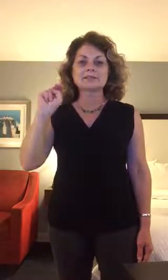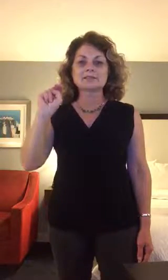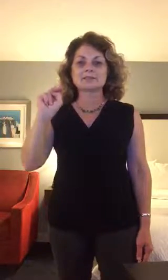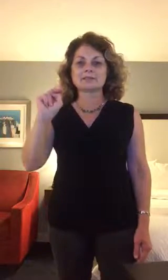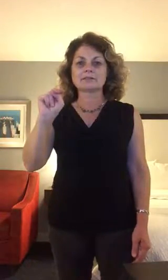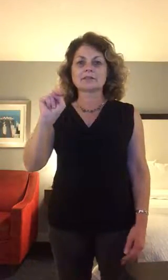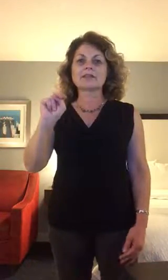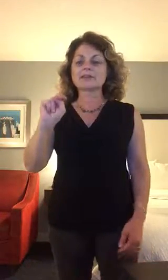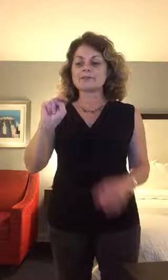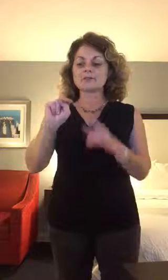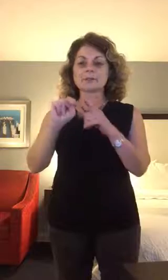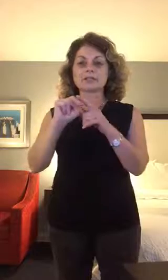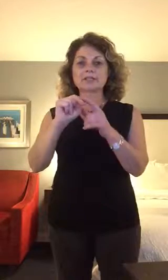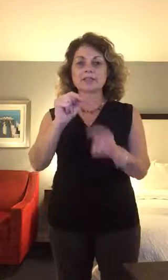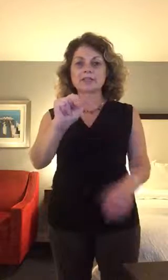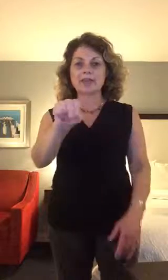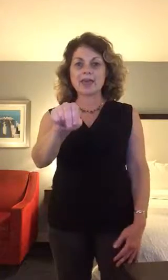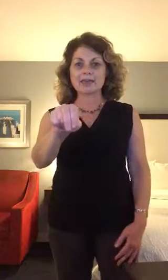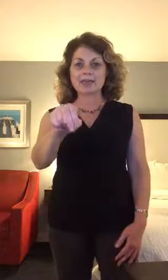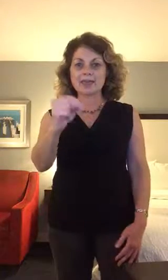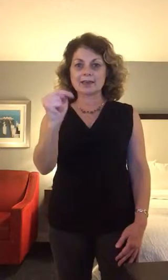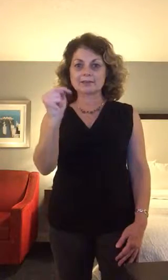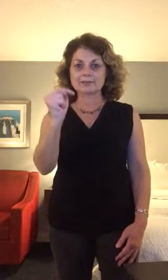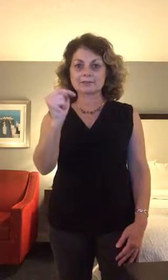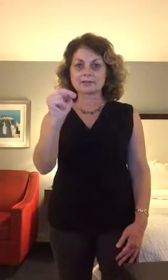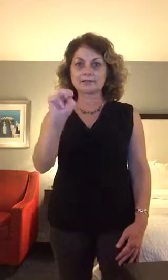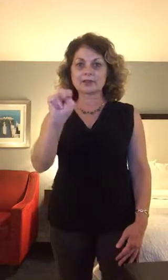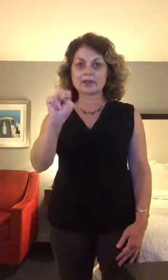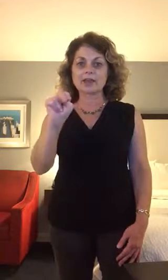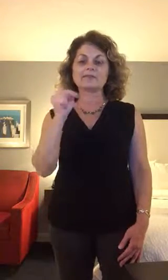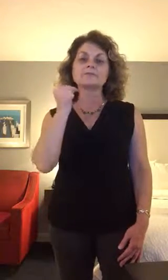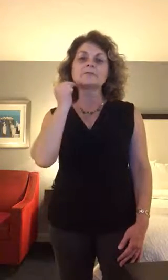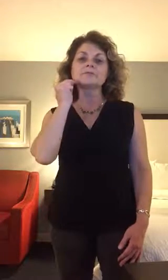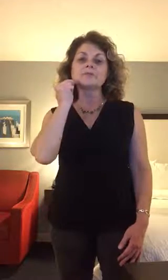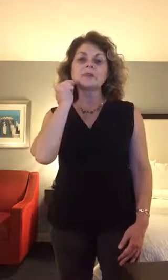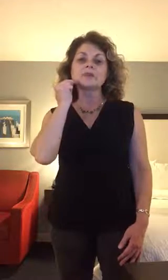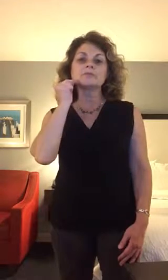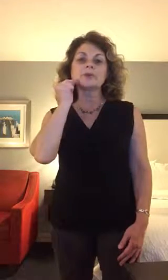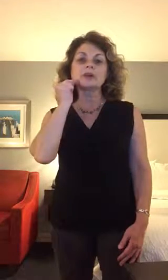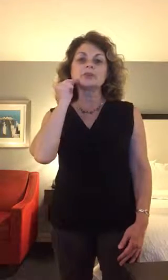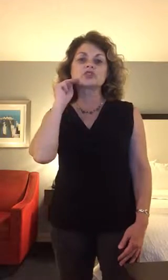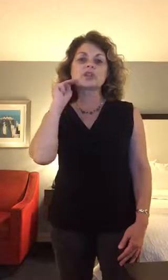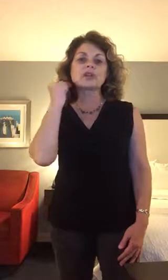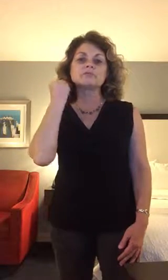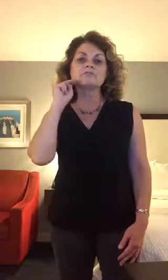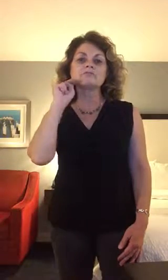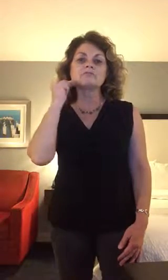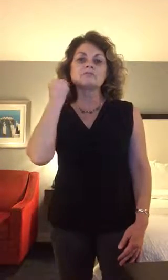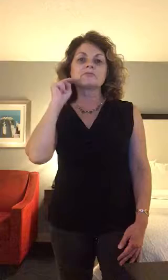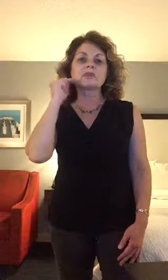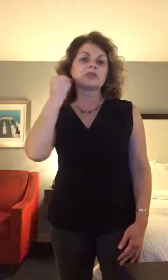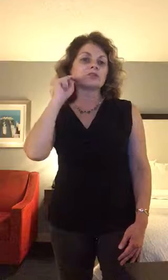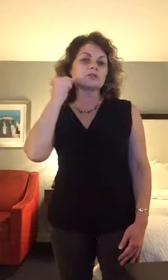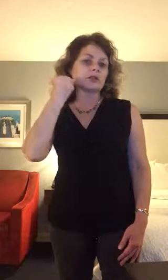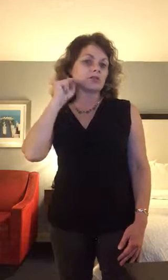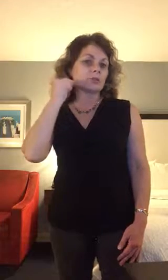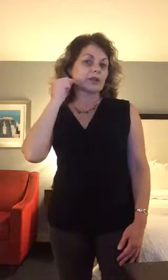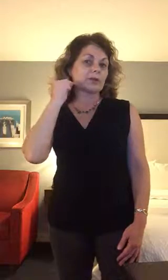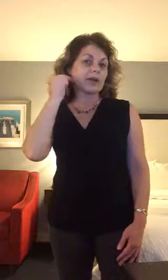Niece and nephew, we're going to take the N hand, the letter N, and by your chin, and you could either wiggle it back